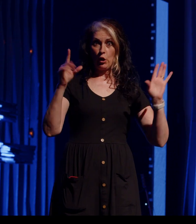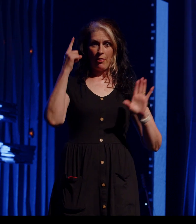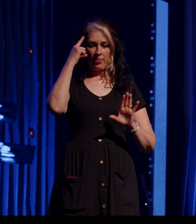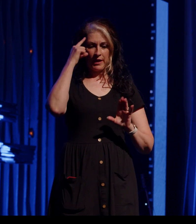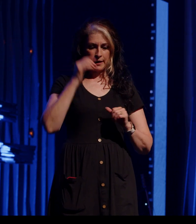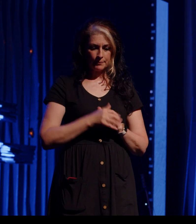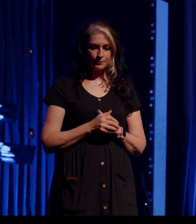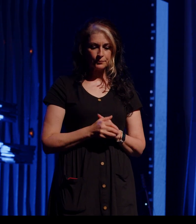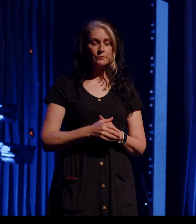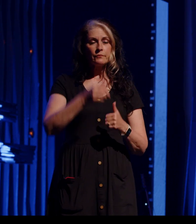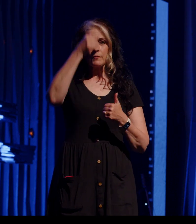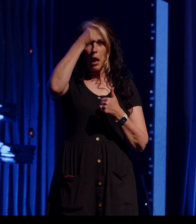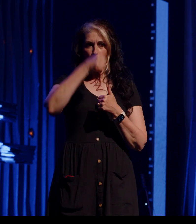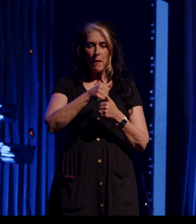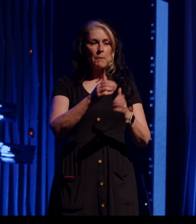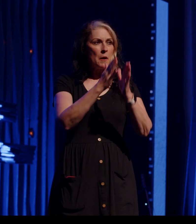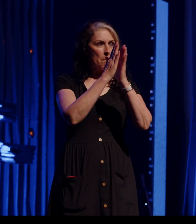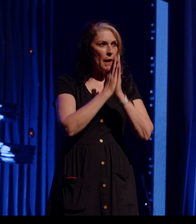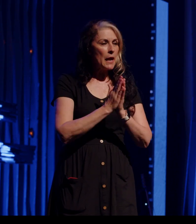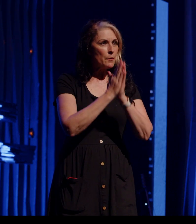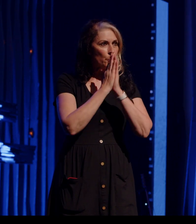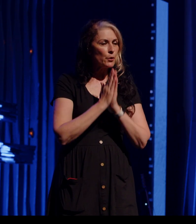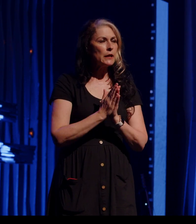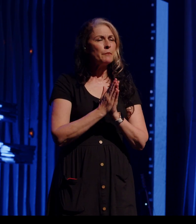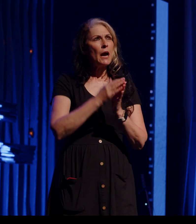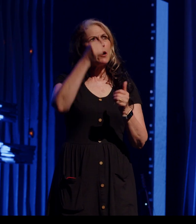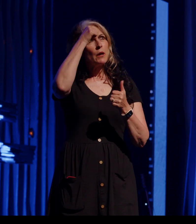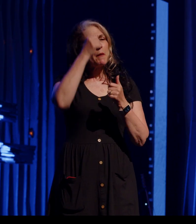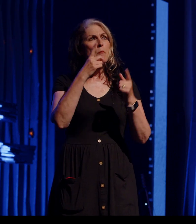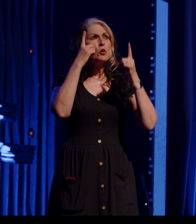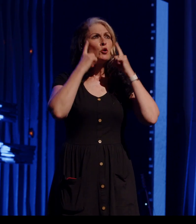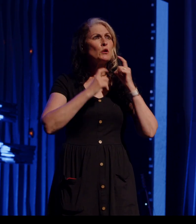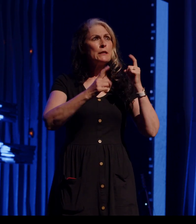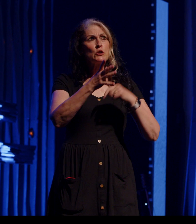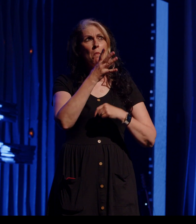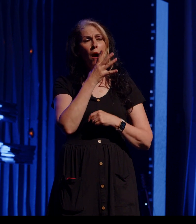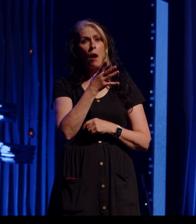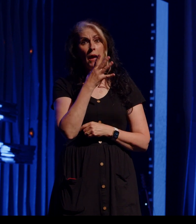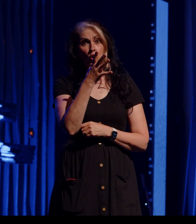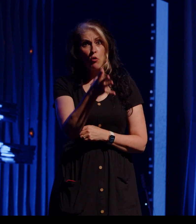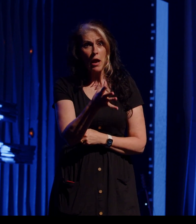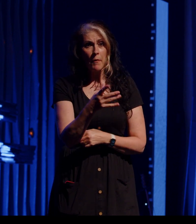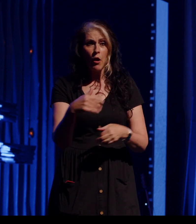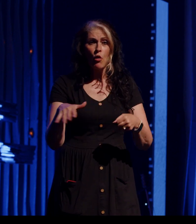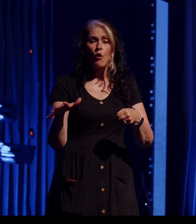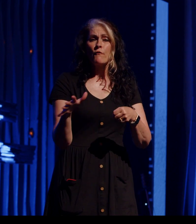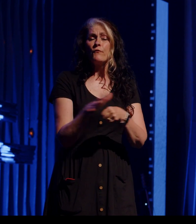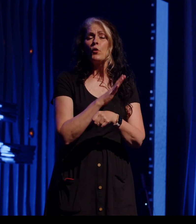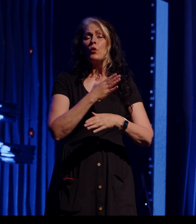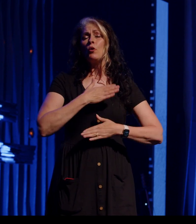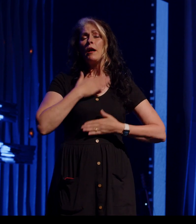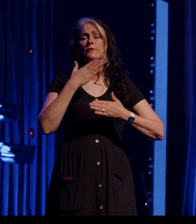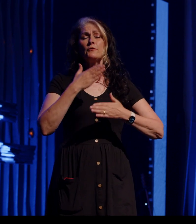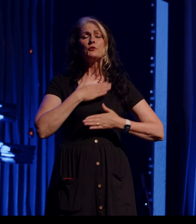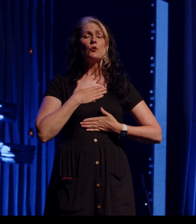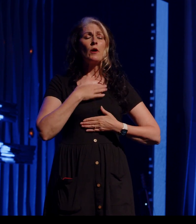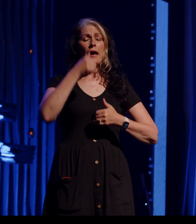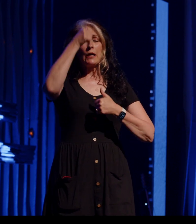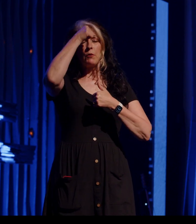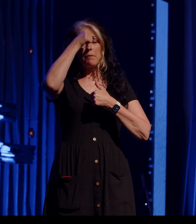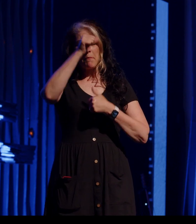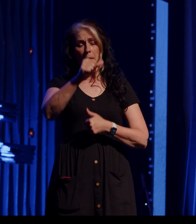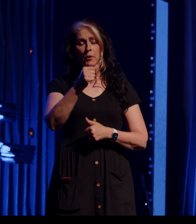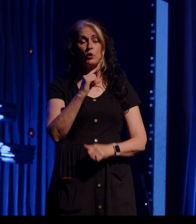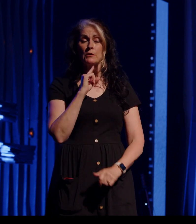night and day I constantly remember you in my prayers, recalling your tears, I long to see you so that I may be filled with joy. I'm reminded of your sincere